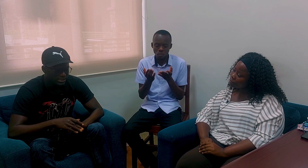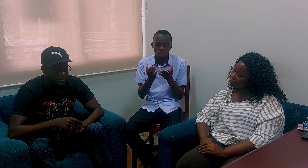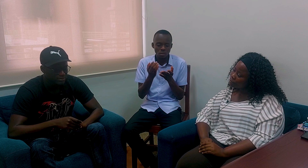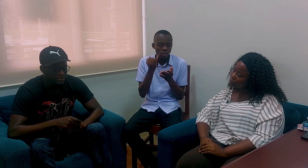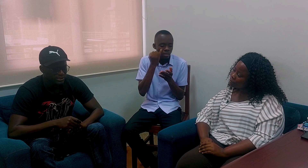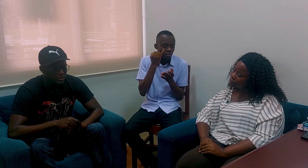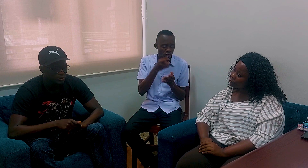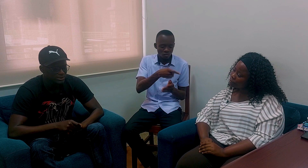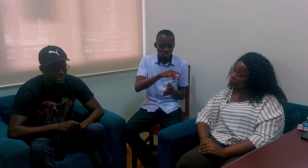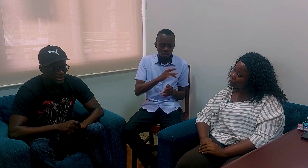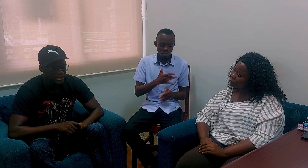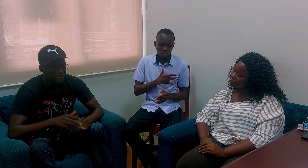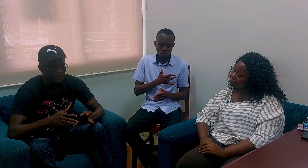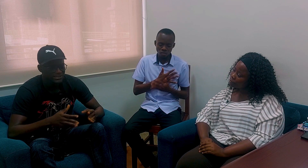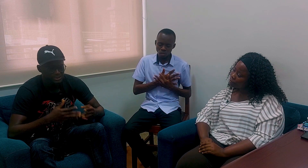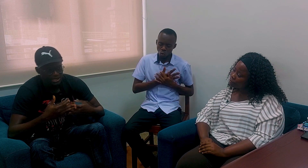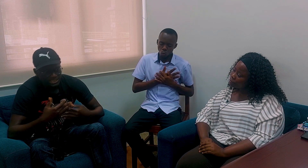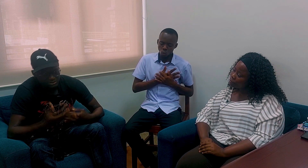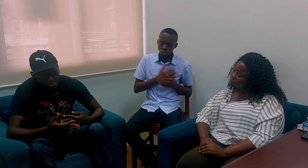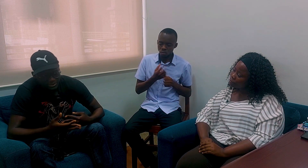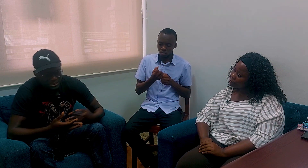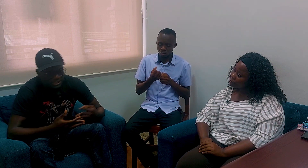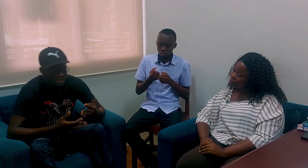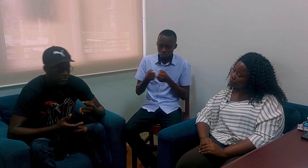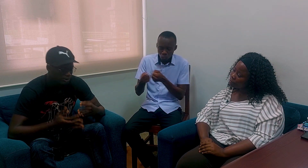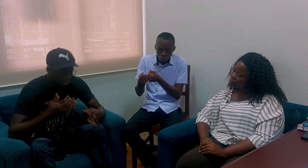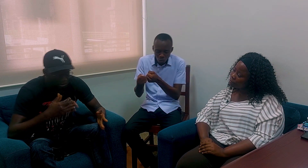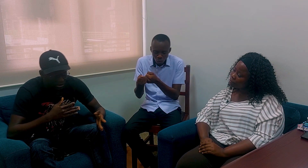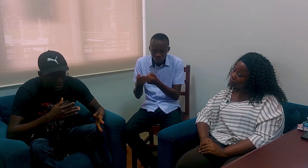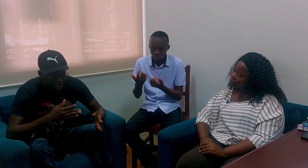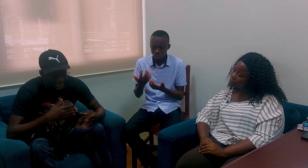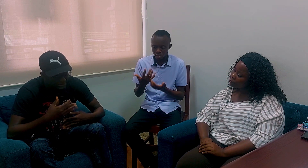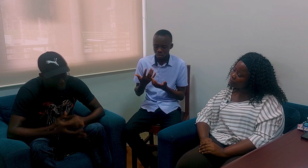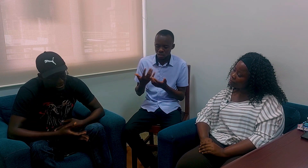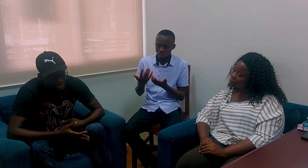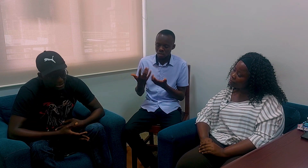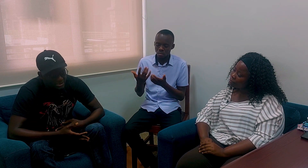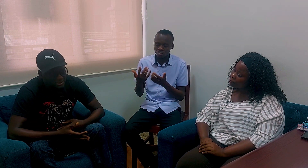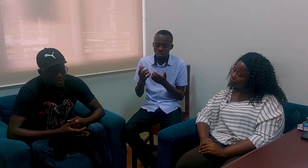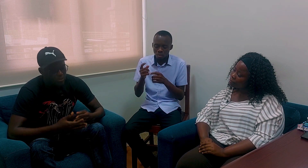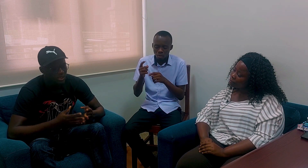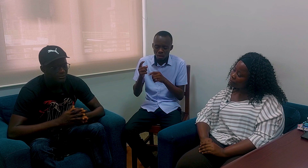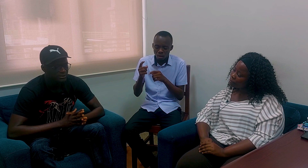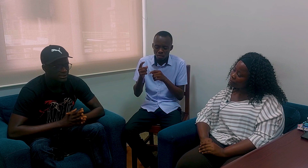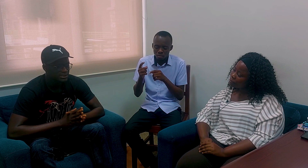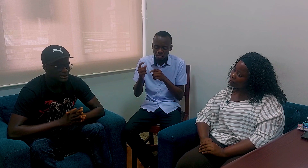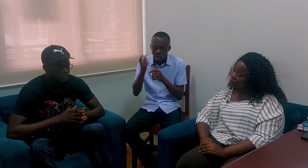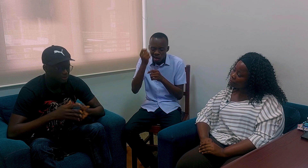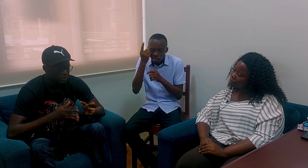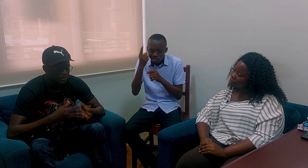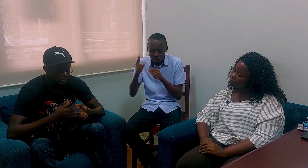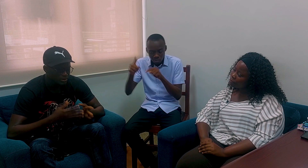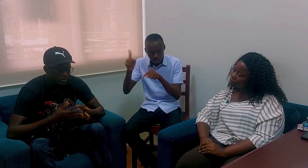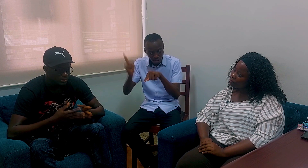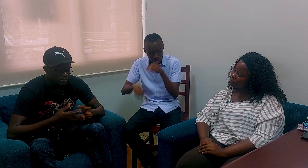empathize, when they don't have a similar experience that they can recall and understand, they'll have to